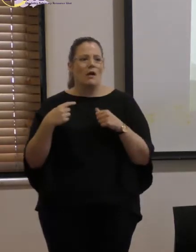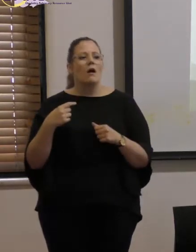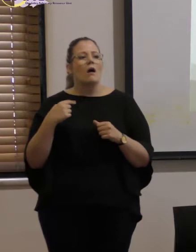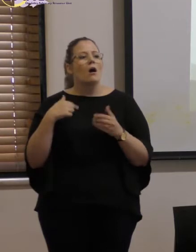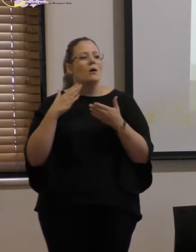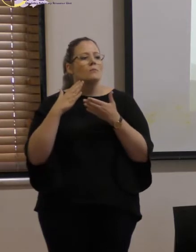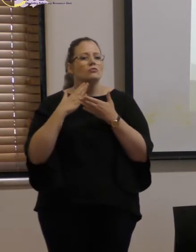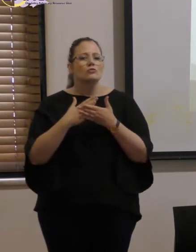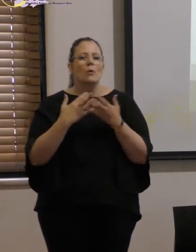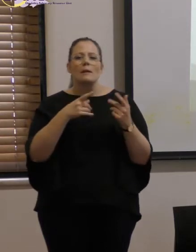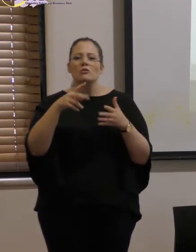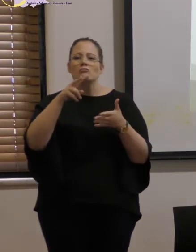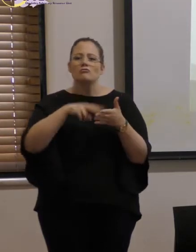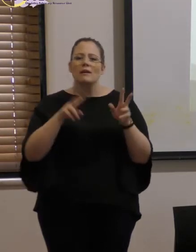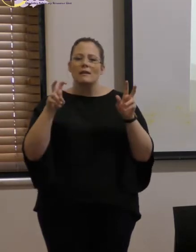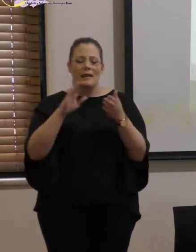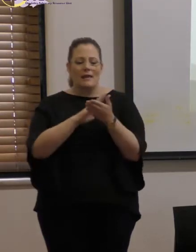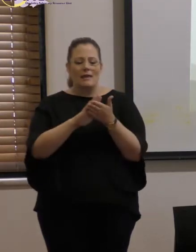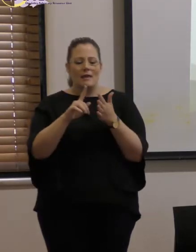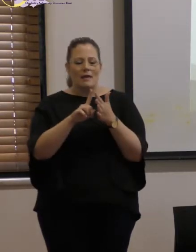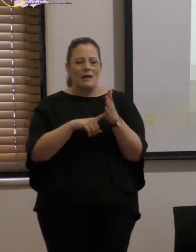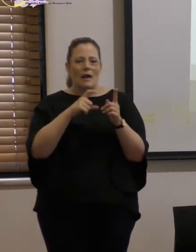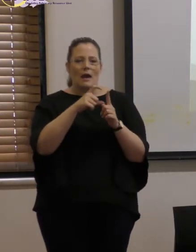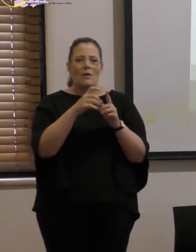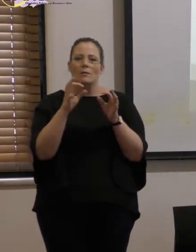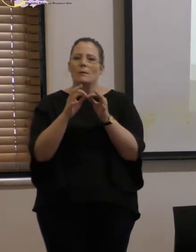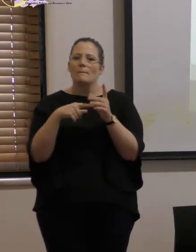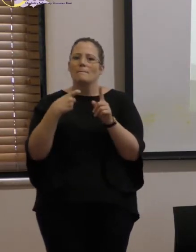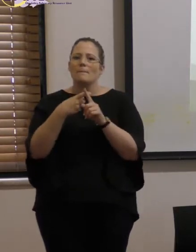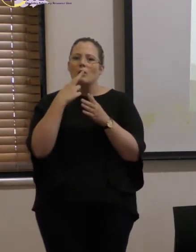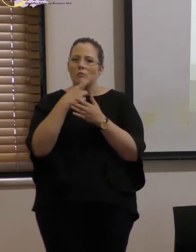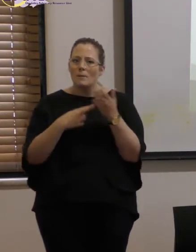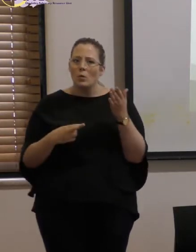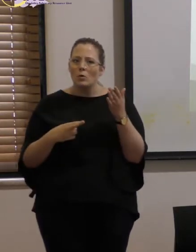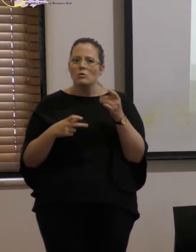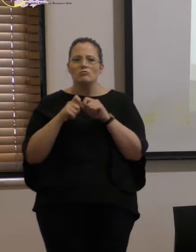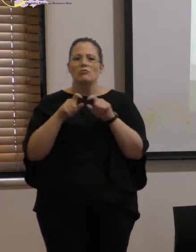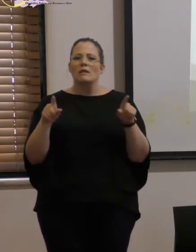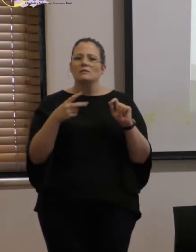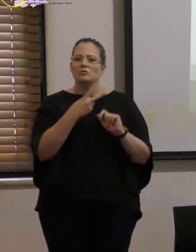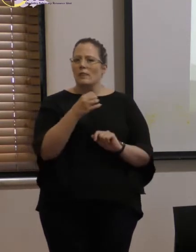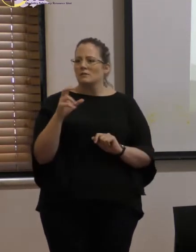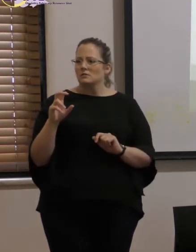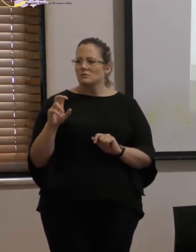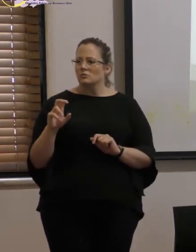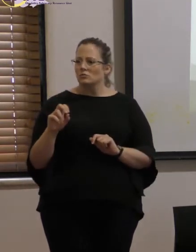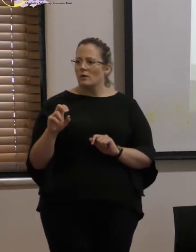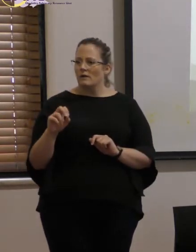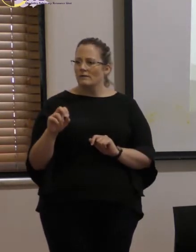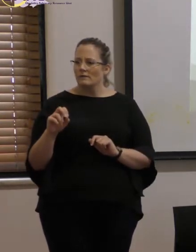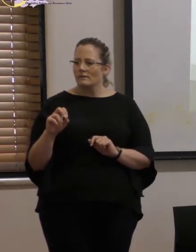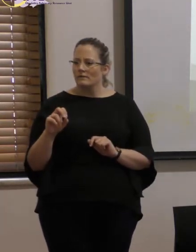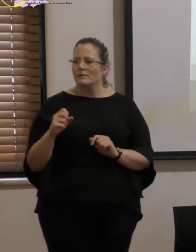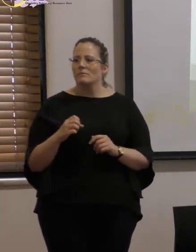fantastic Held Back report, 2012 I think that was released, which really, that showed that students